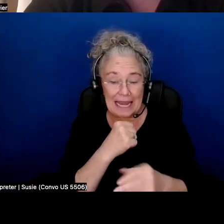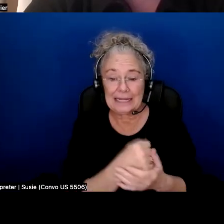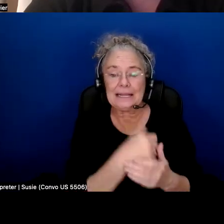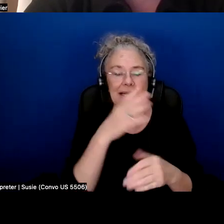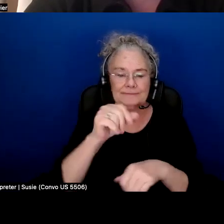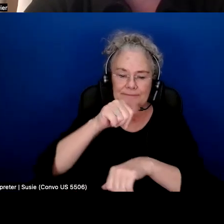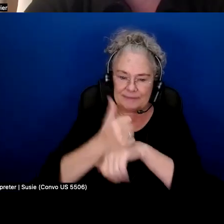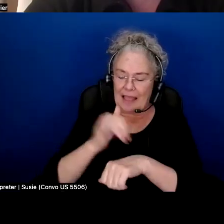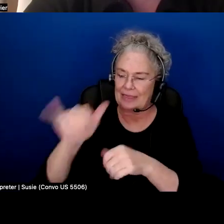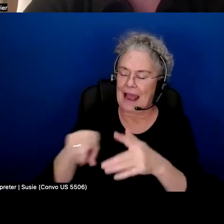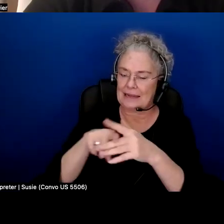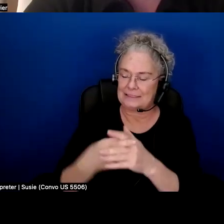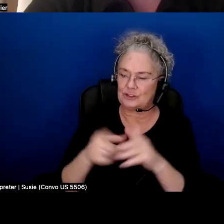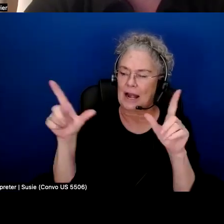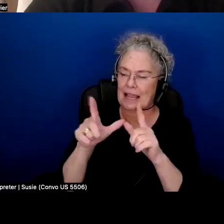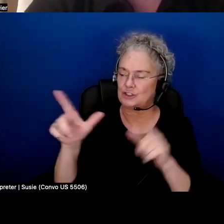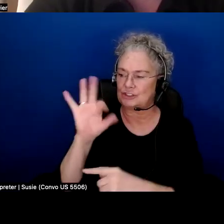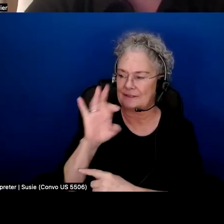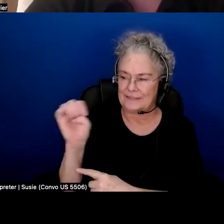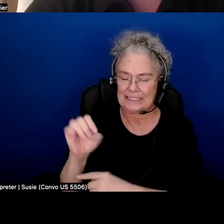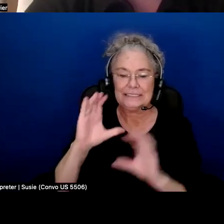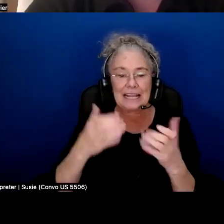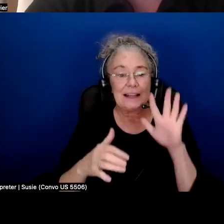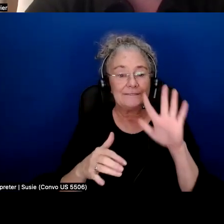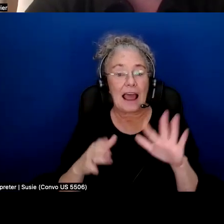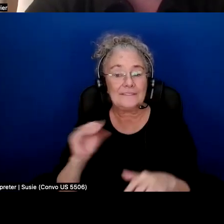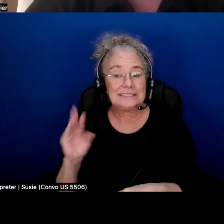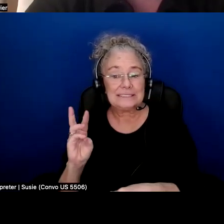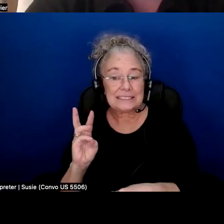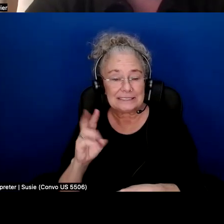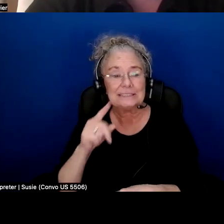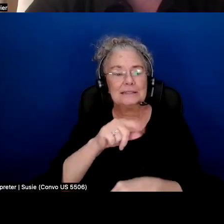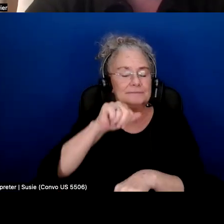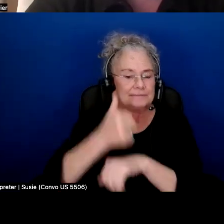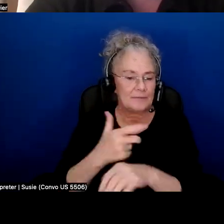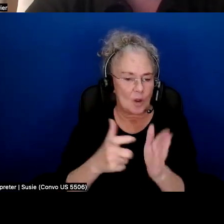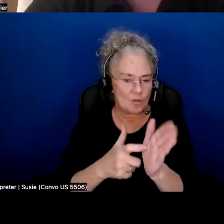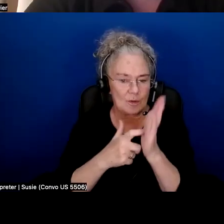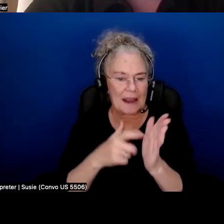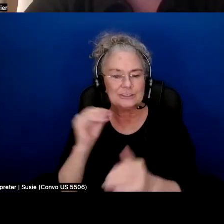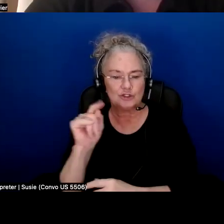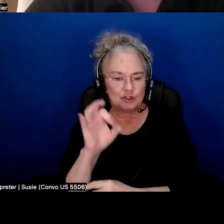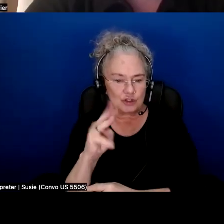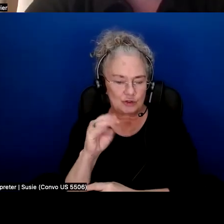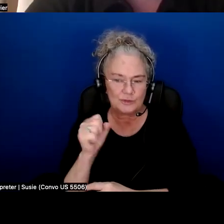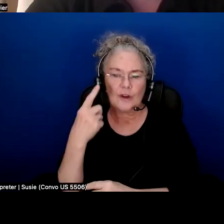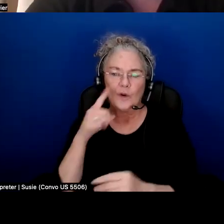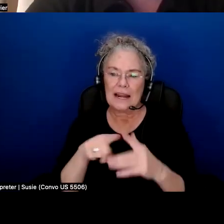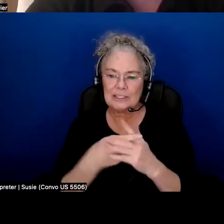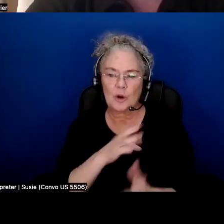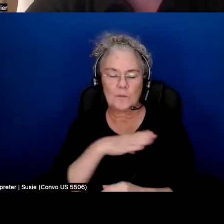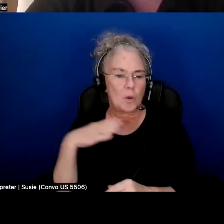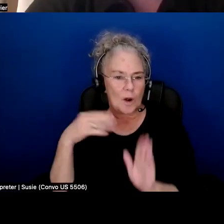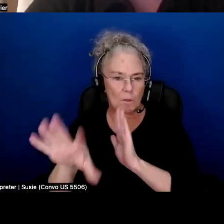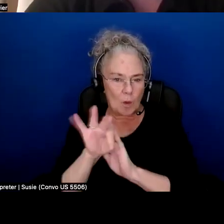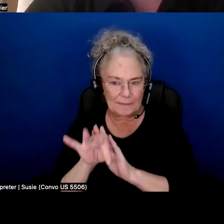initial licensure fee. Sections 5 and 6 establish requirements and terms for initial board